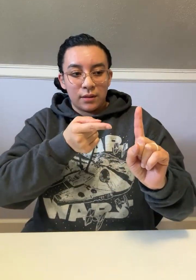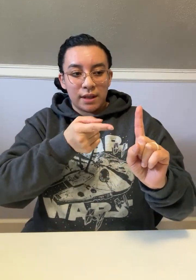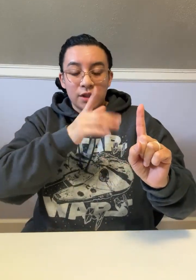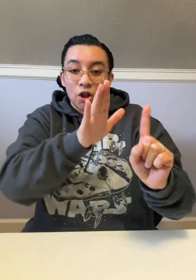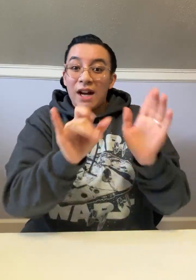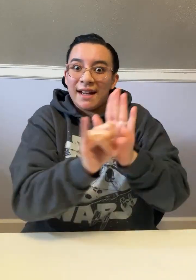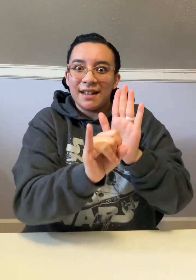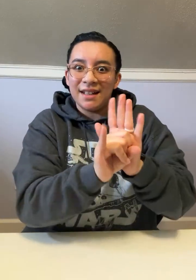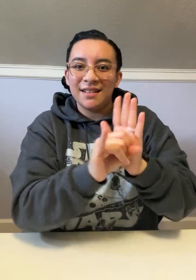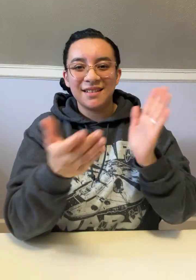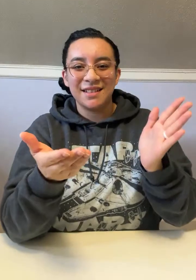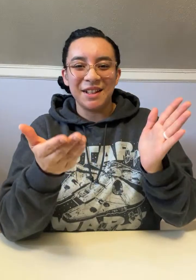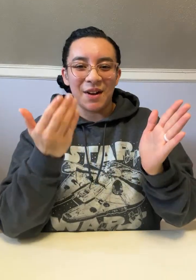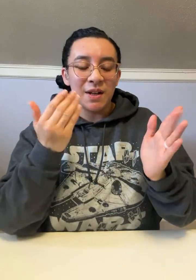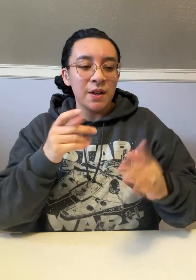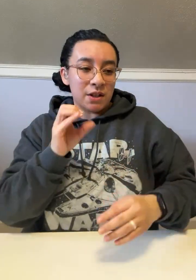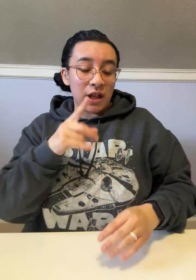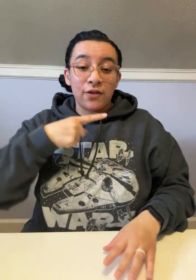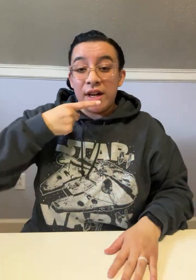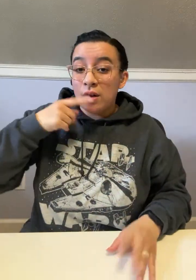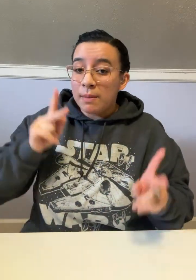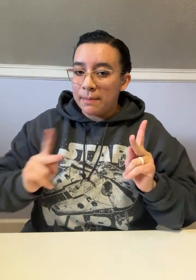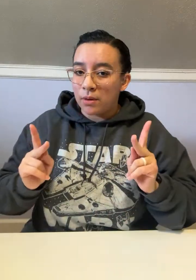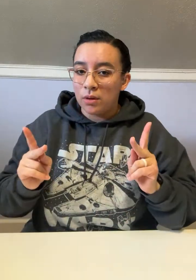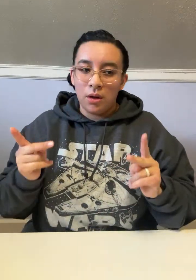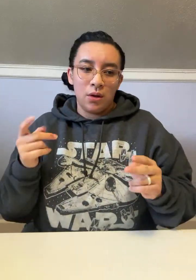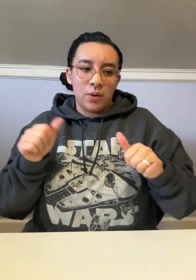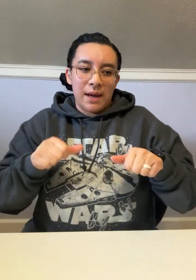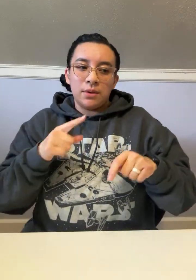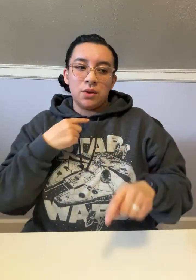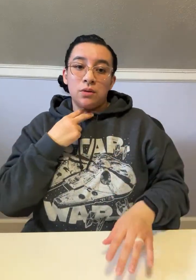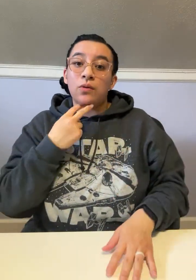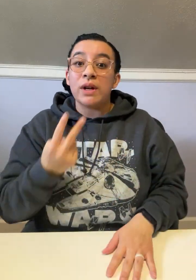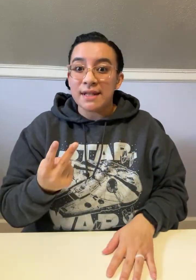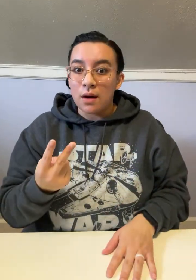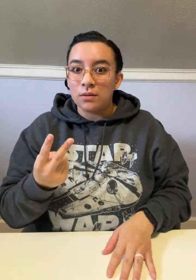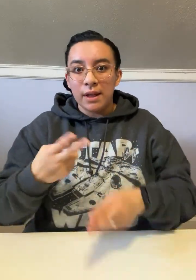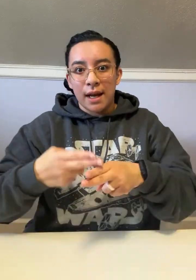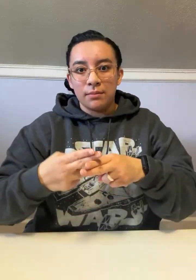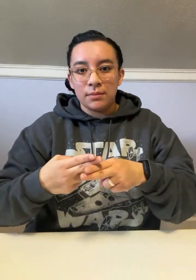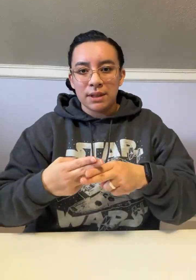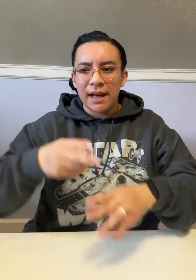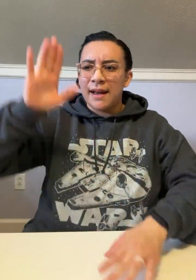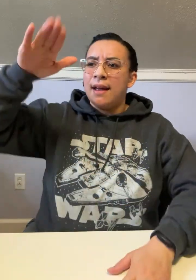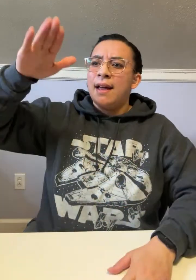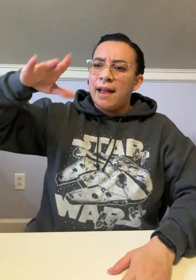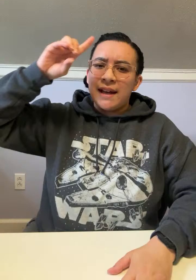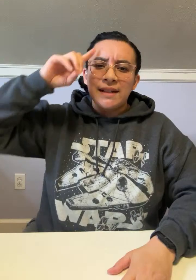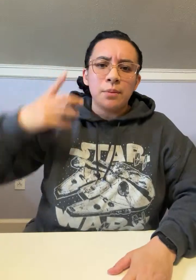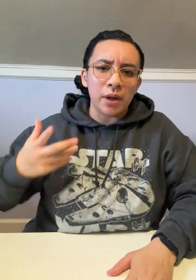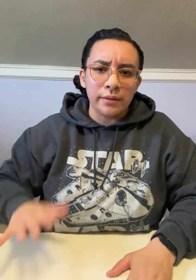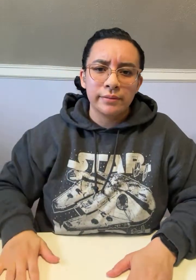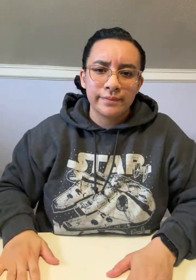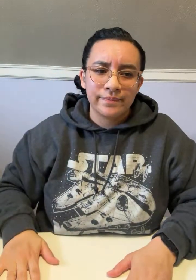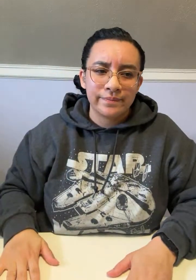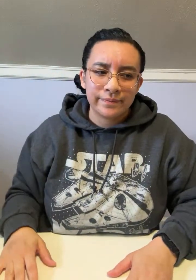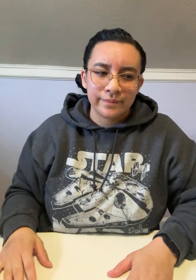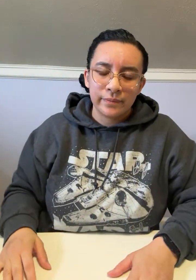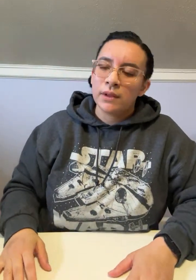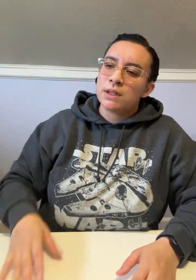it's your identity, you know? So like for hearing people, we're able to voice out the name. Say, hey, Deborah.